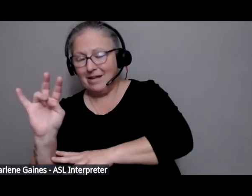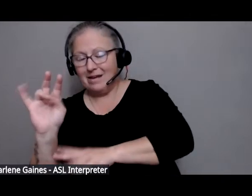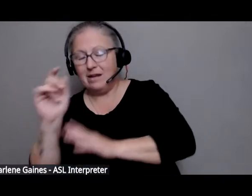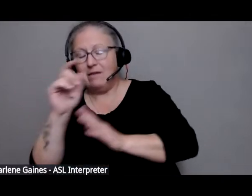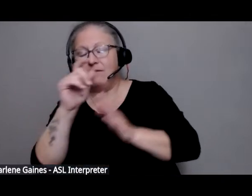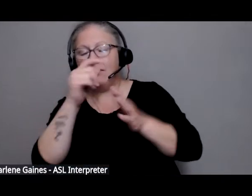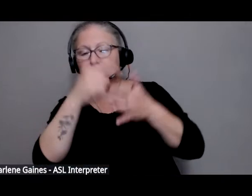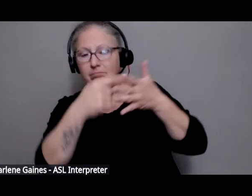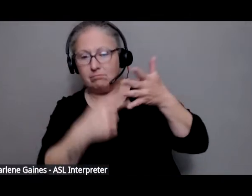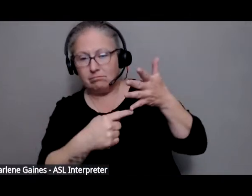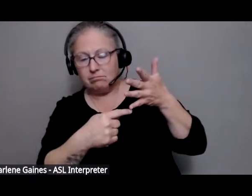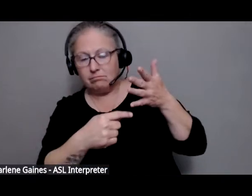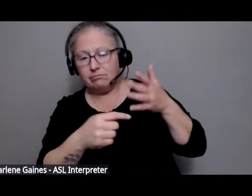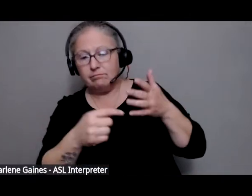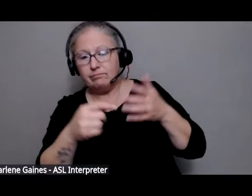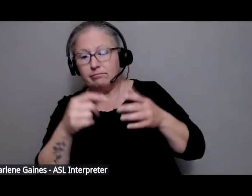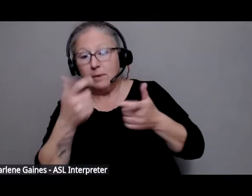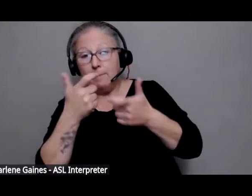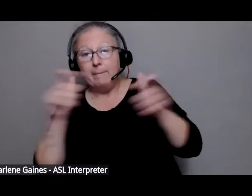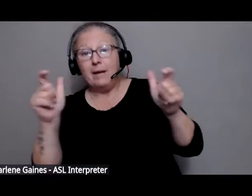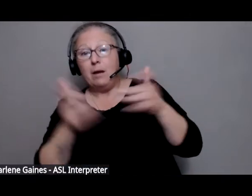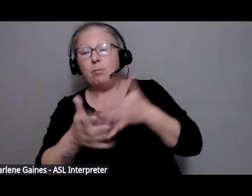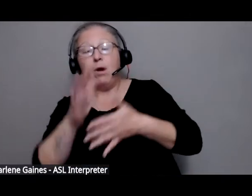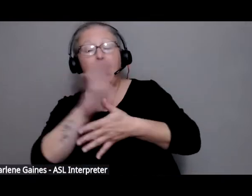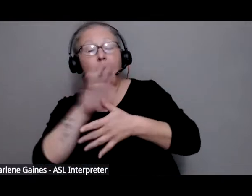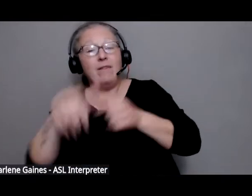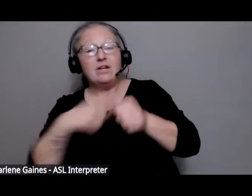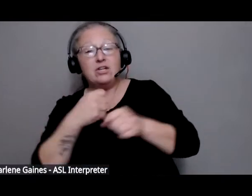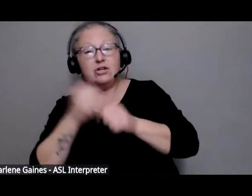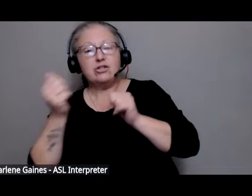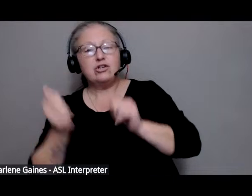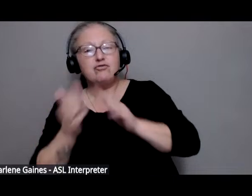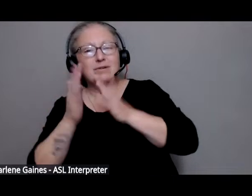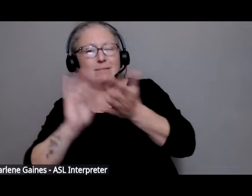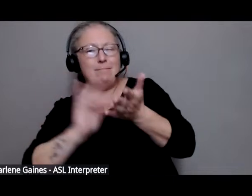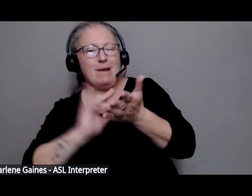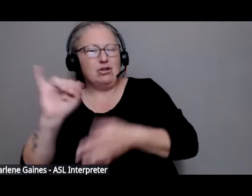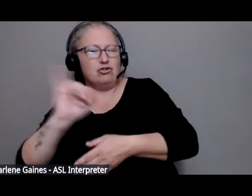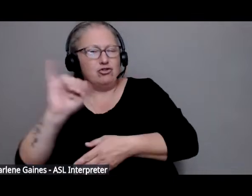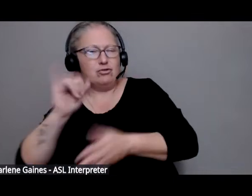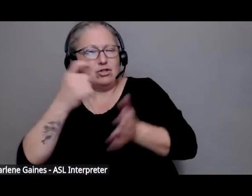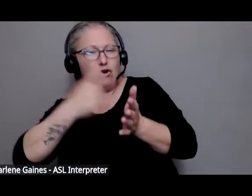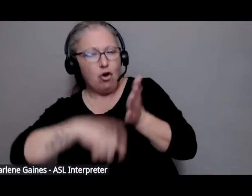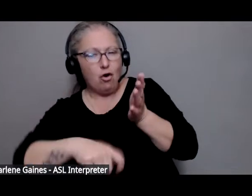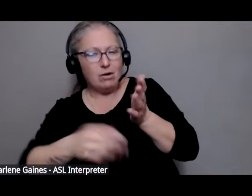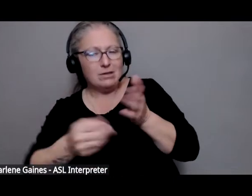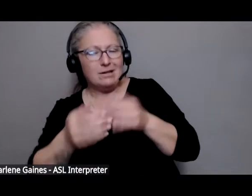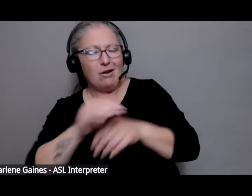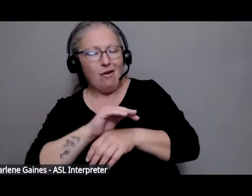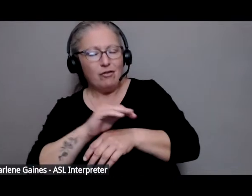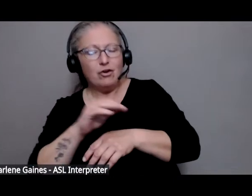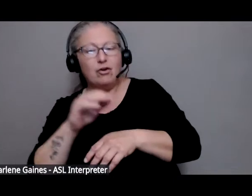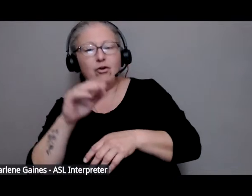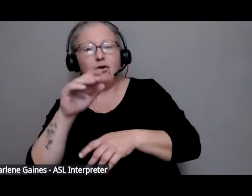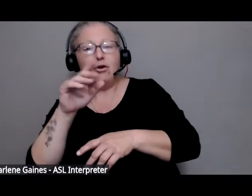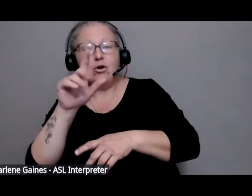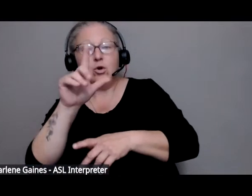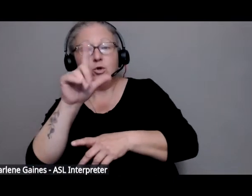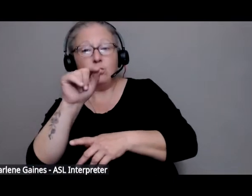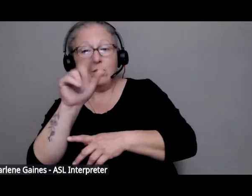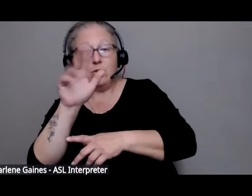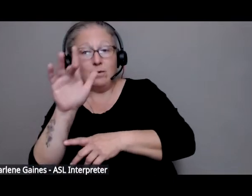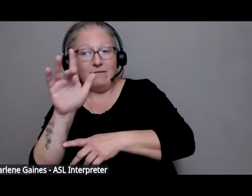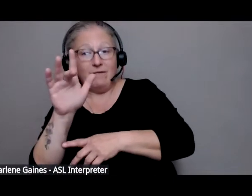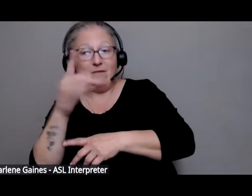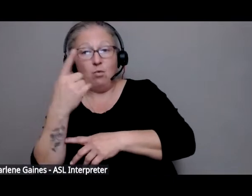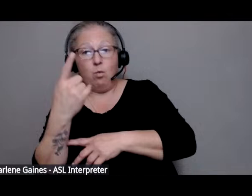articles. A major priority this year is addressing the medical insurance cost and coverage. For 2025,